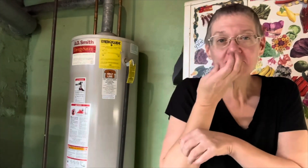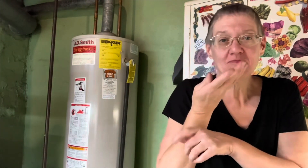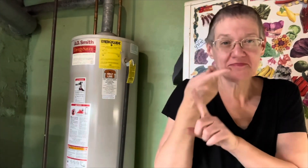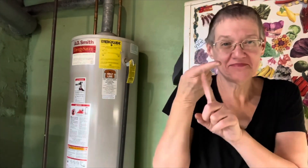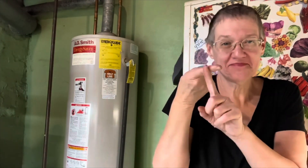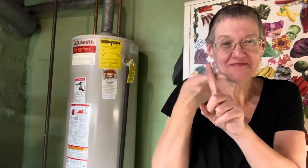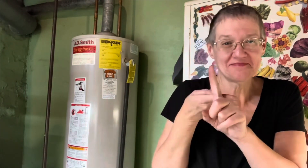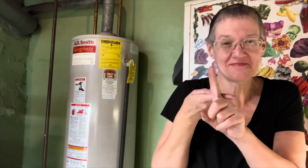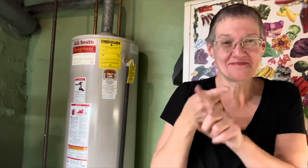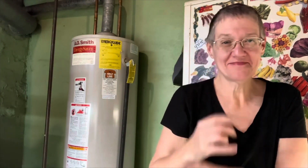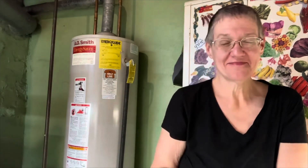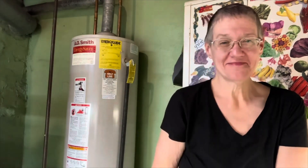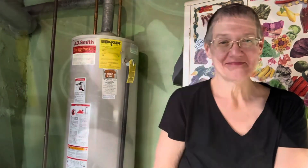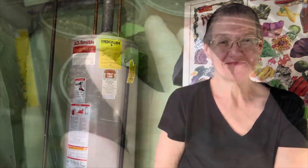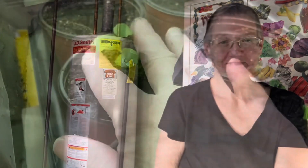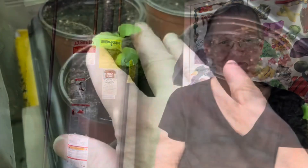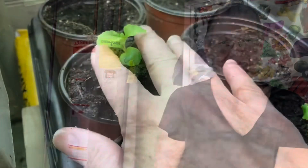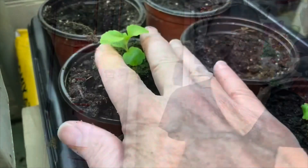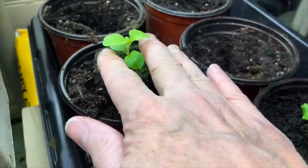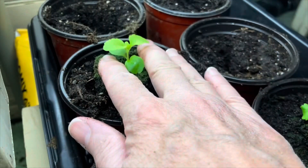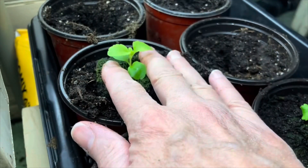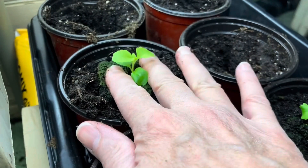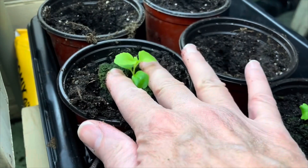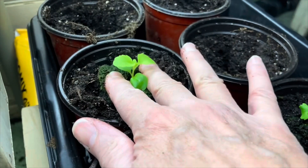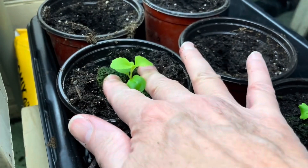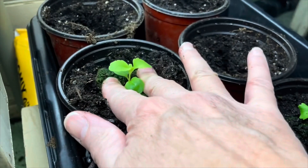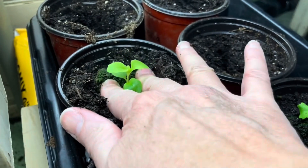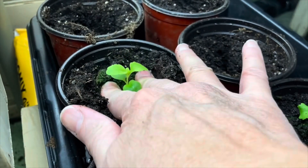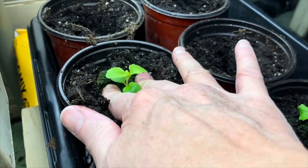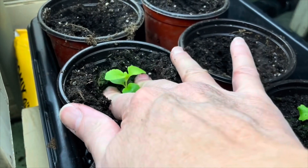It's only grown during the warm months.